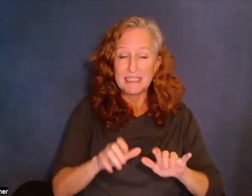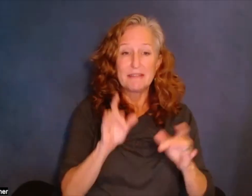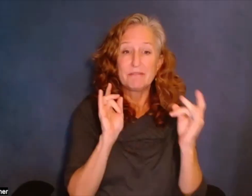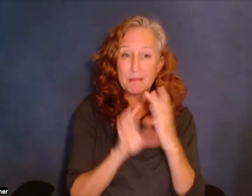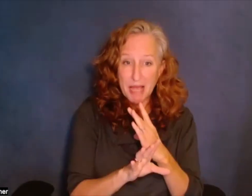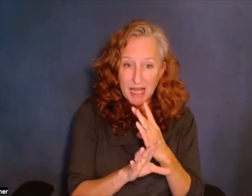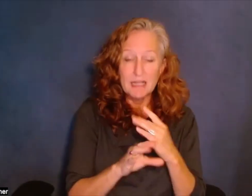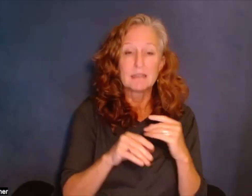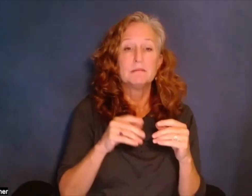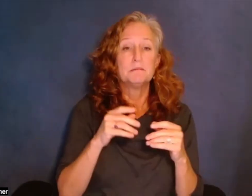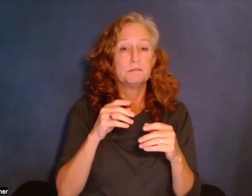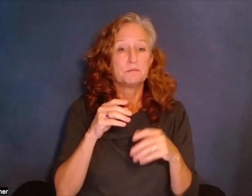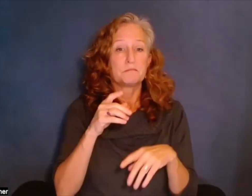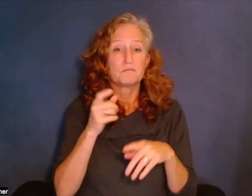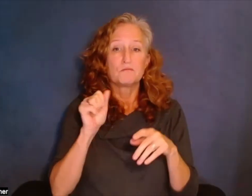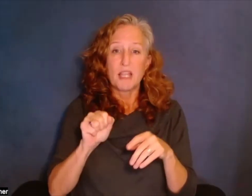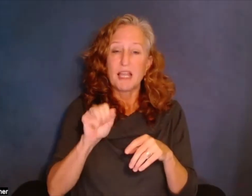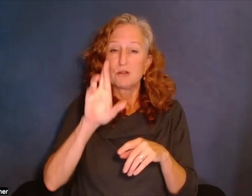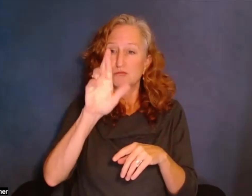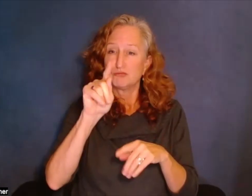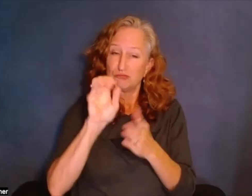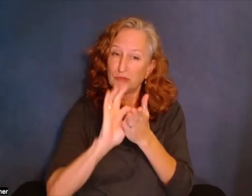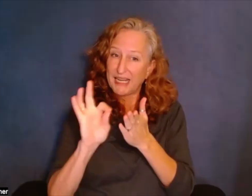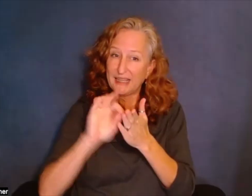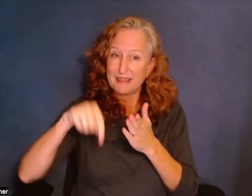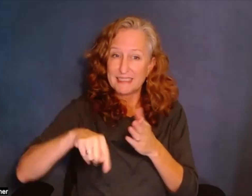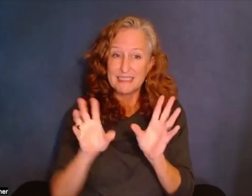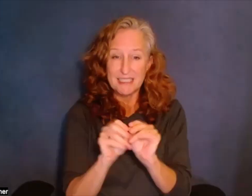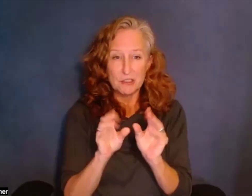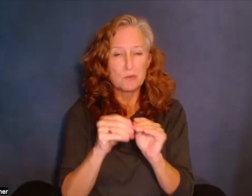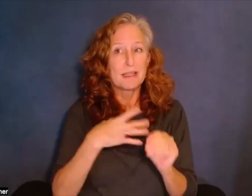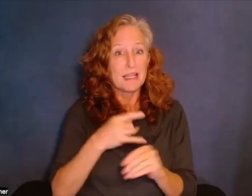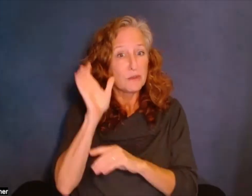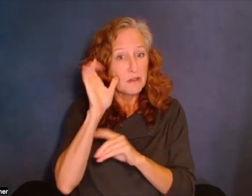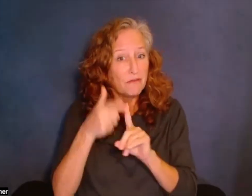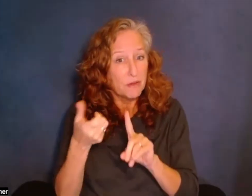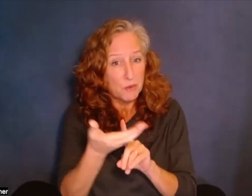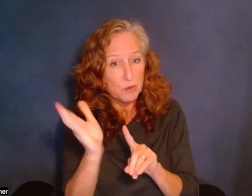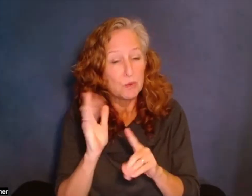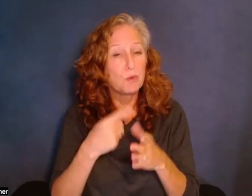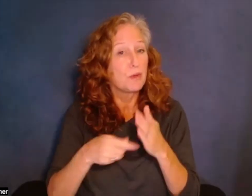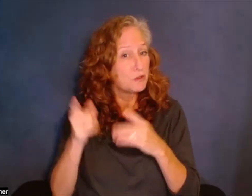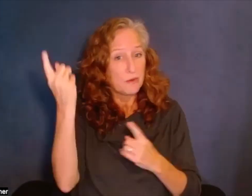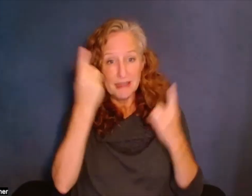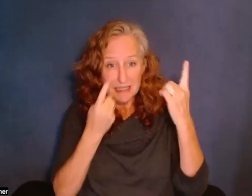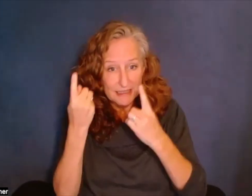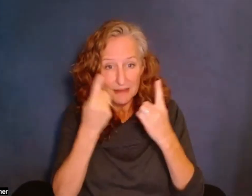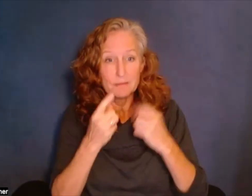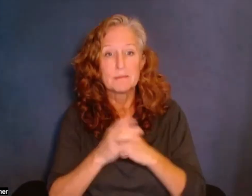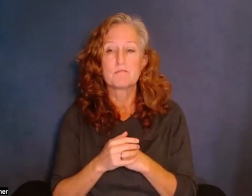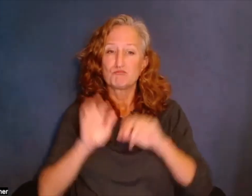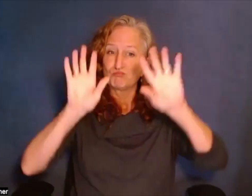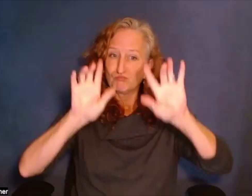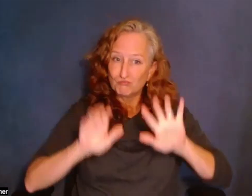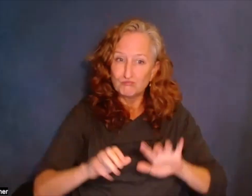not something that everyone has access to. But an image description is sort of a foolproof way that in your caption